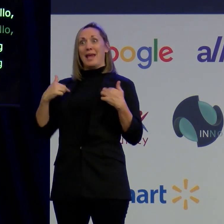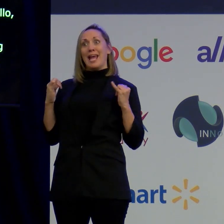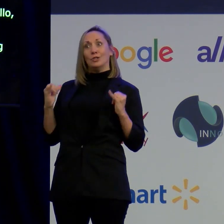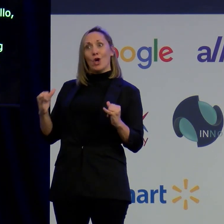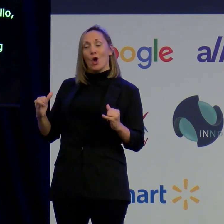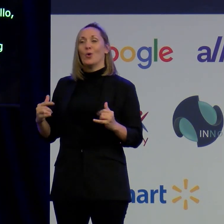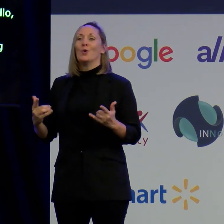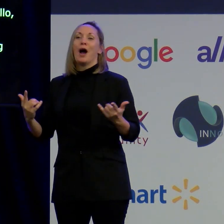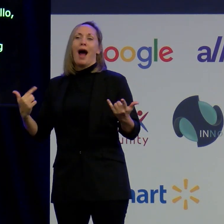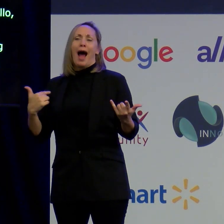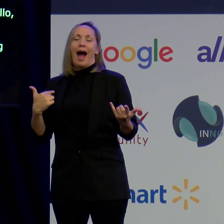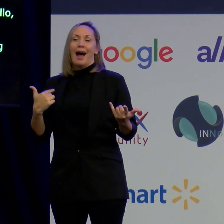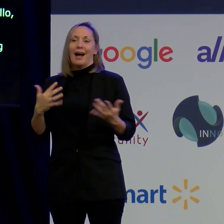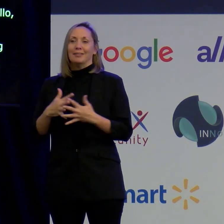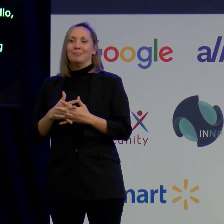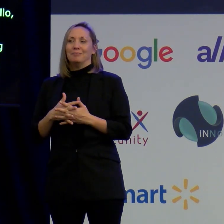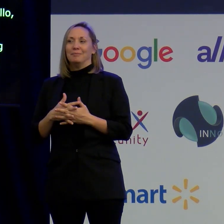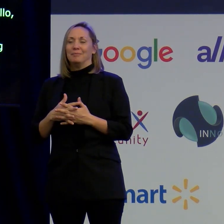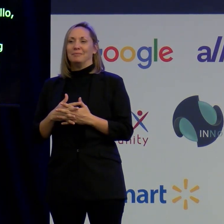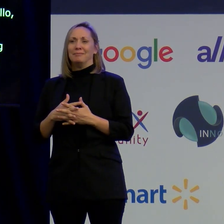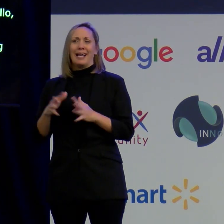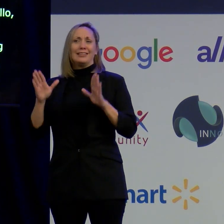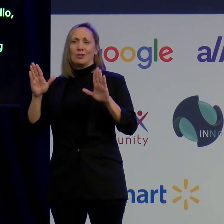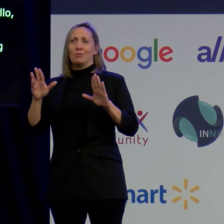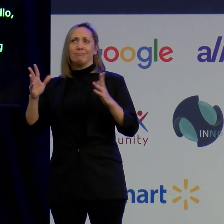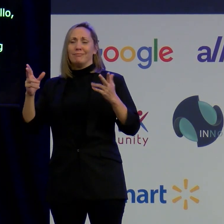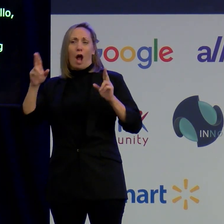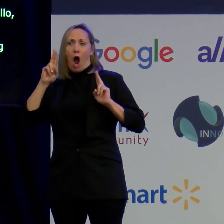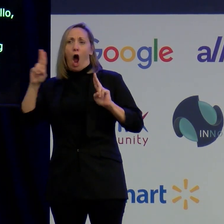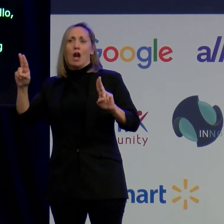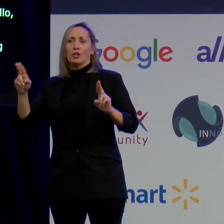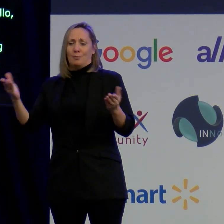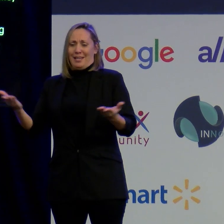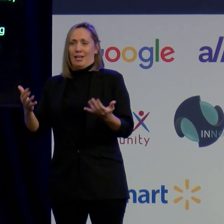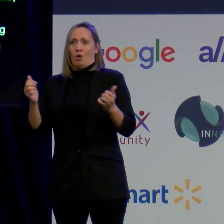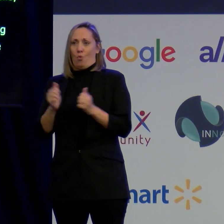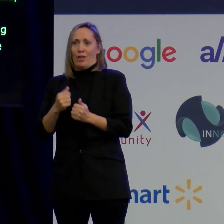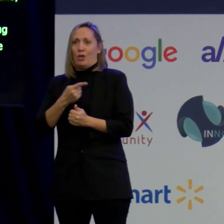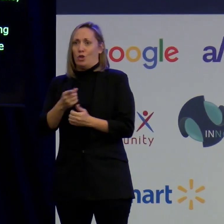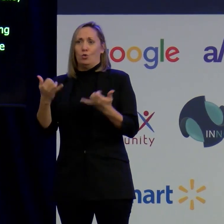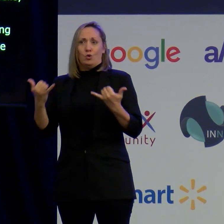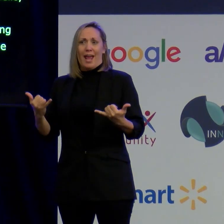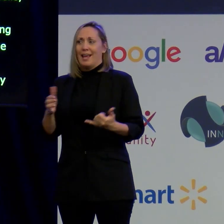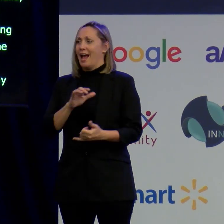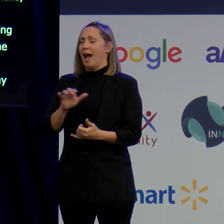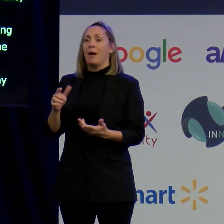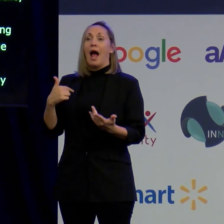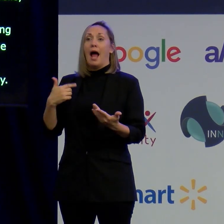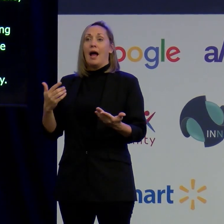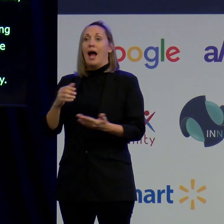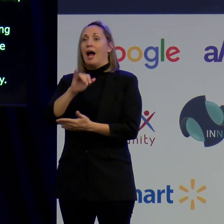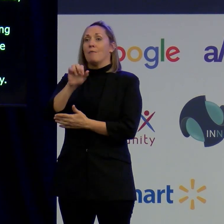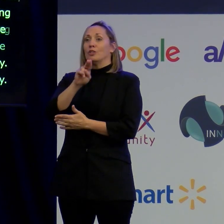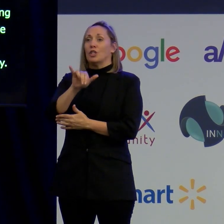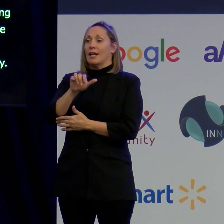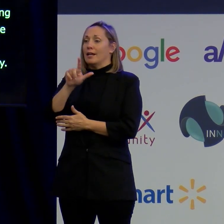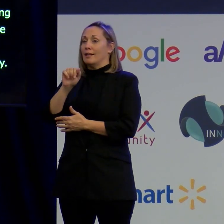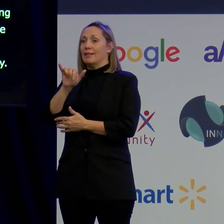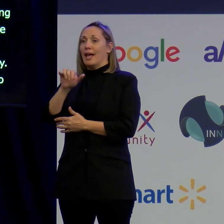too. It is an incredible honor to be with you today. I'm Jenny Lay-Flurrie. I'm here to talk about the